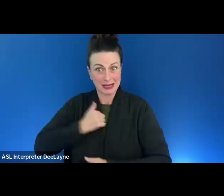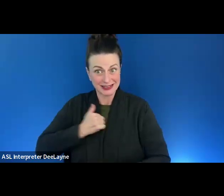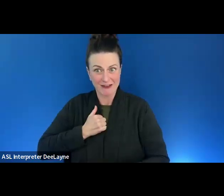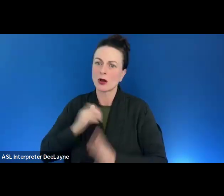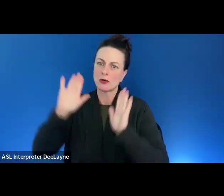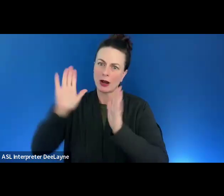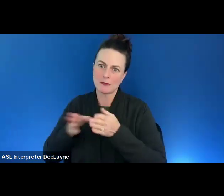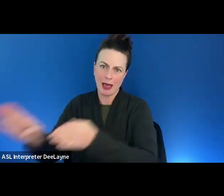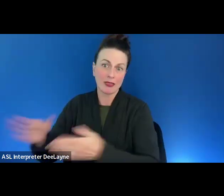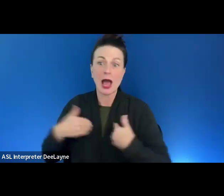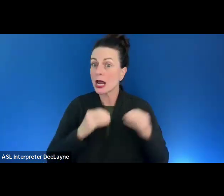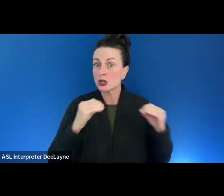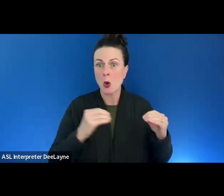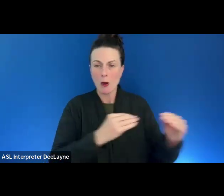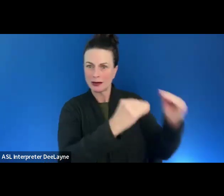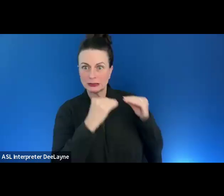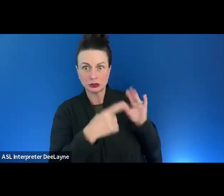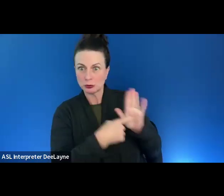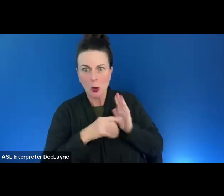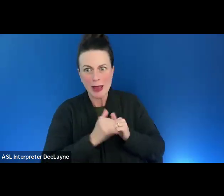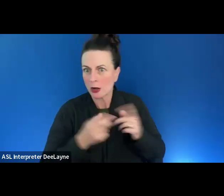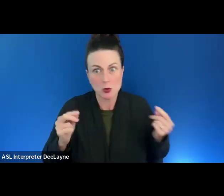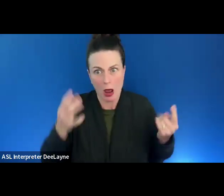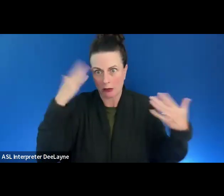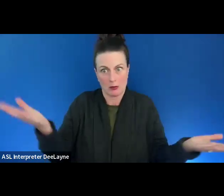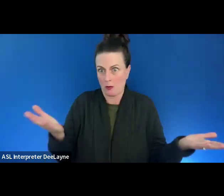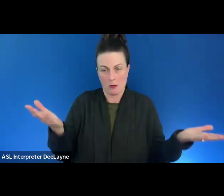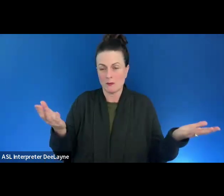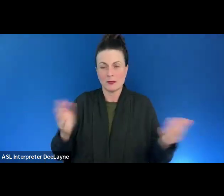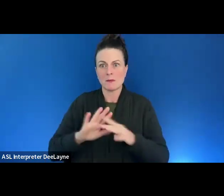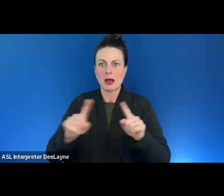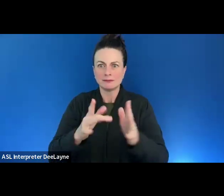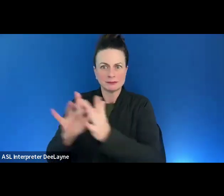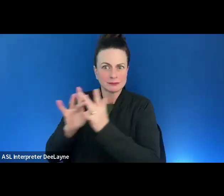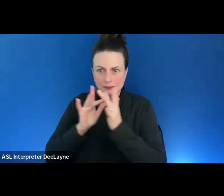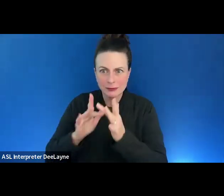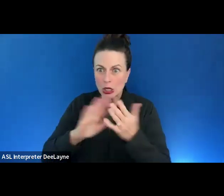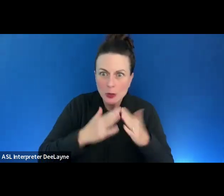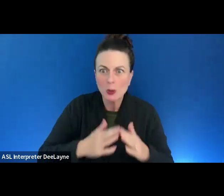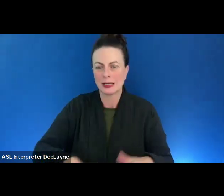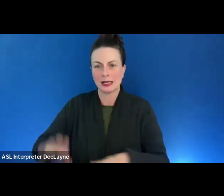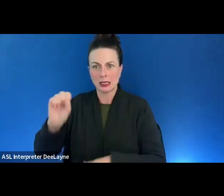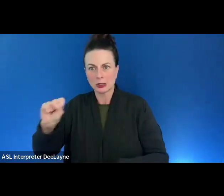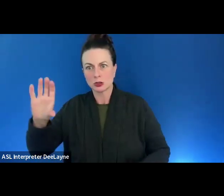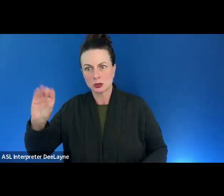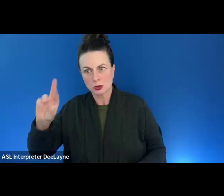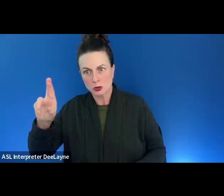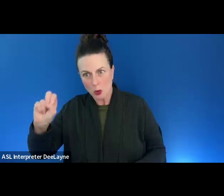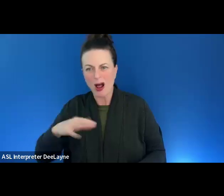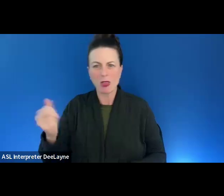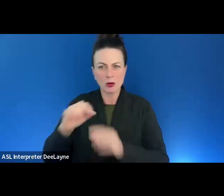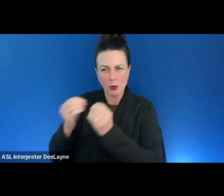really have anybody in my life who could show me how to do that. But through connections with the community, with SCORE, and